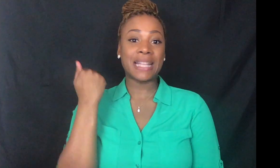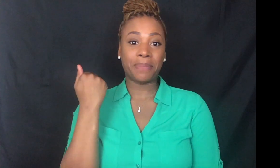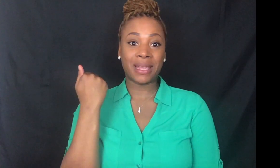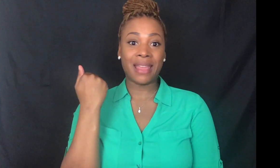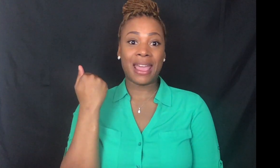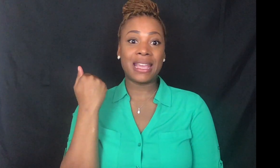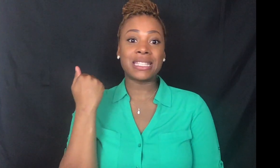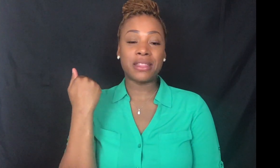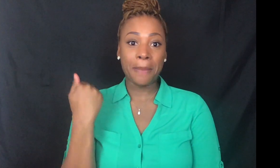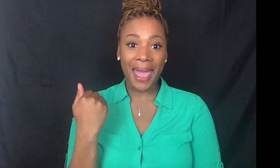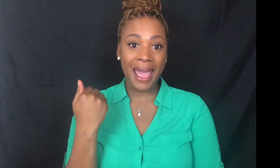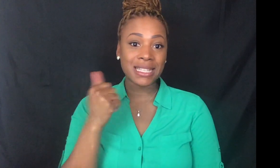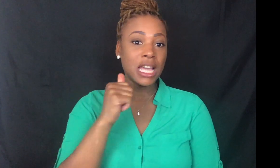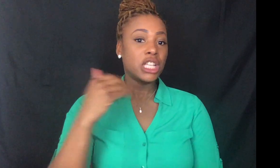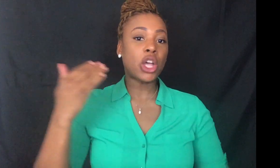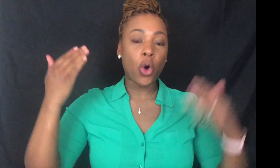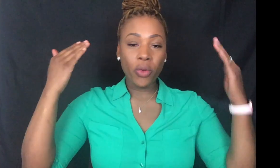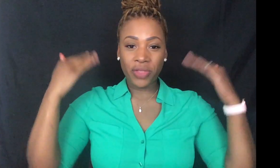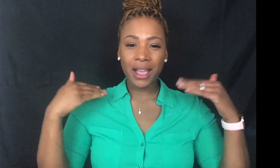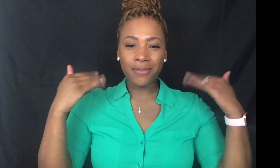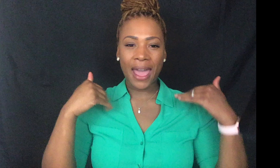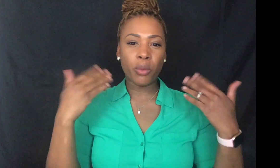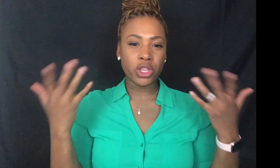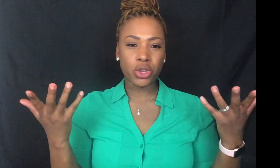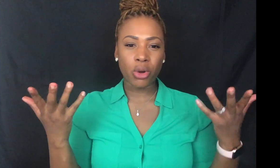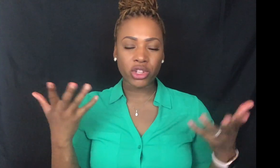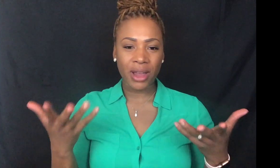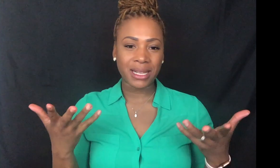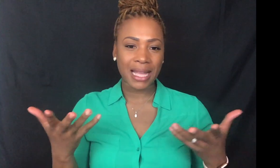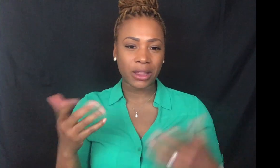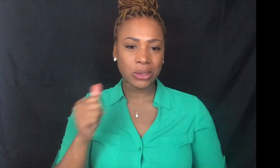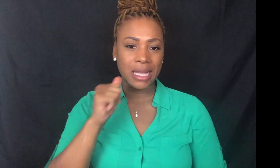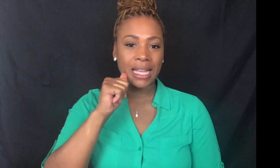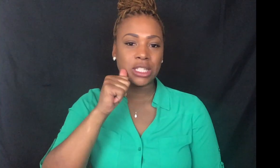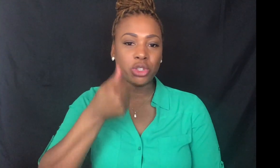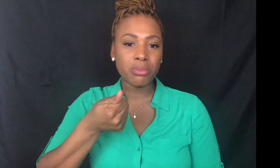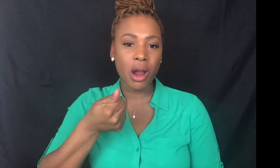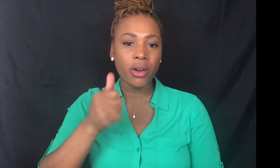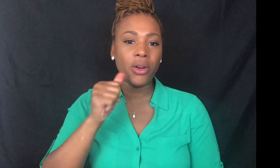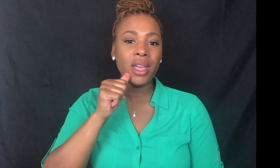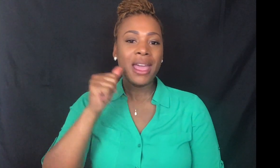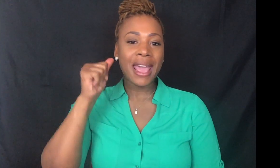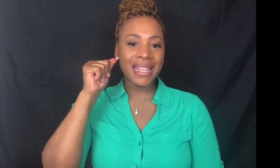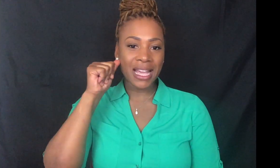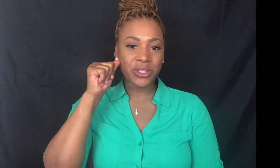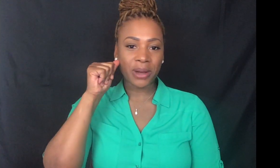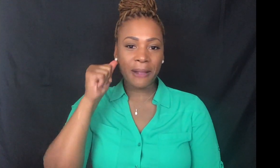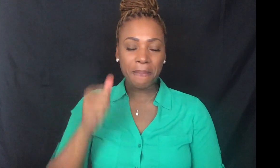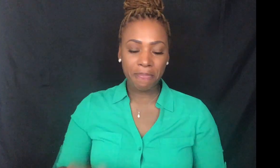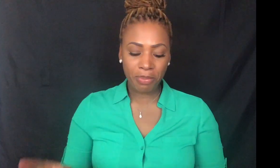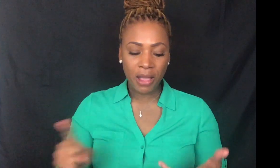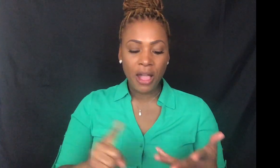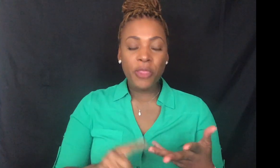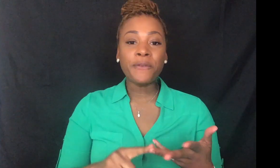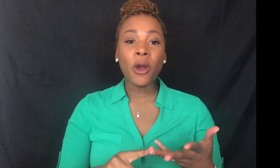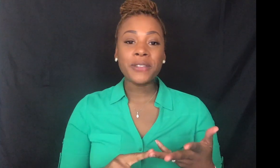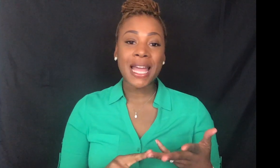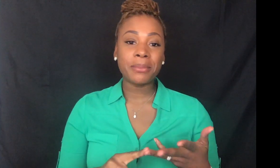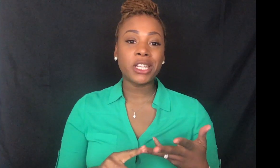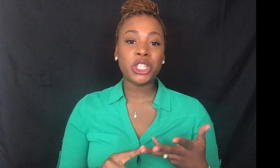something that is in the past. So think of that when you are trying to sign those signs. So tomorrow and yesterday. The fourth sign I'm going to show you is